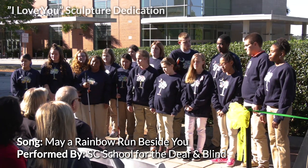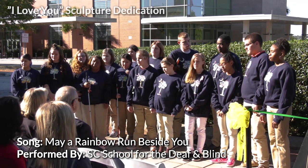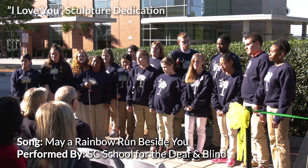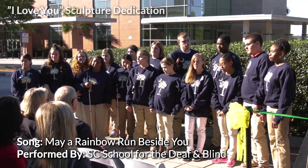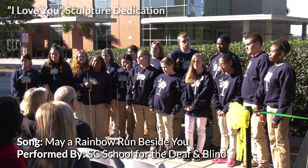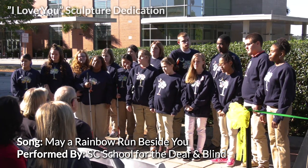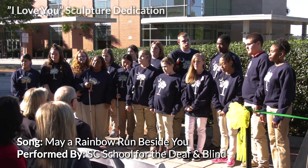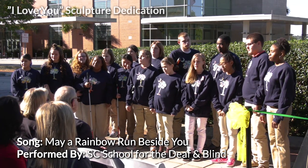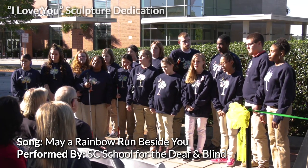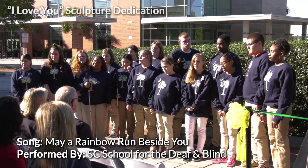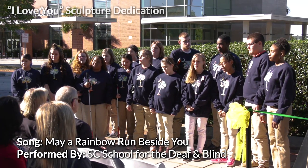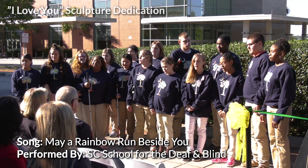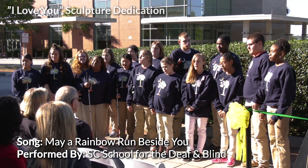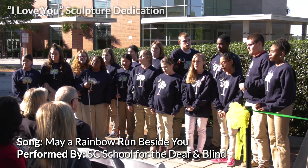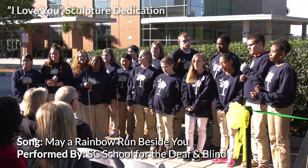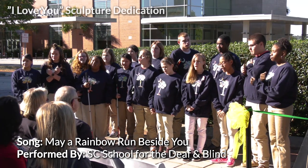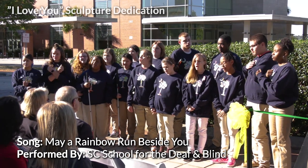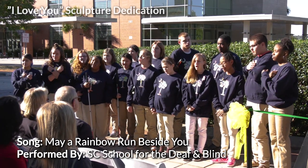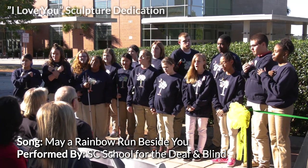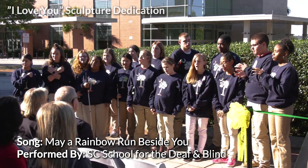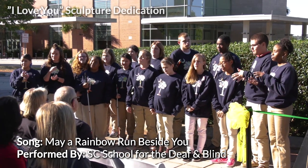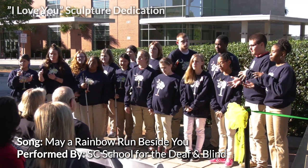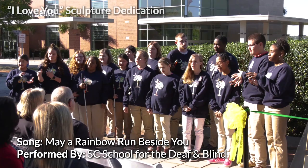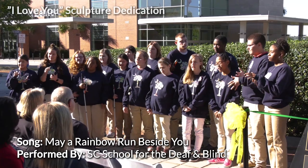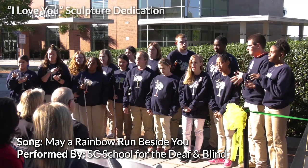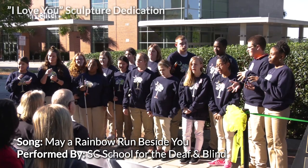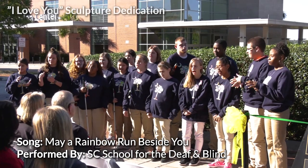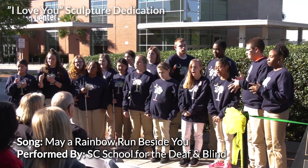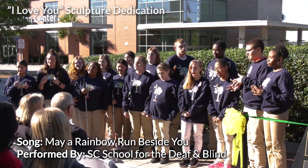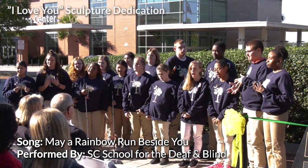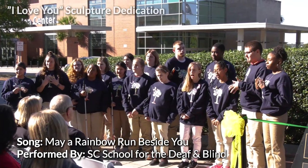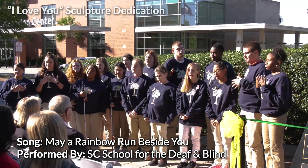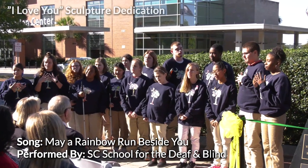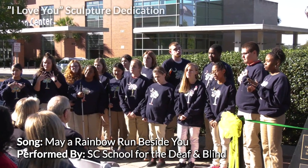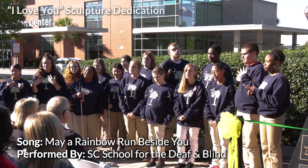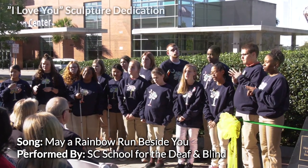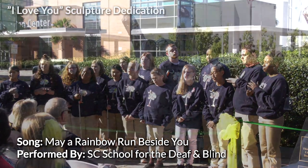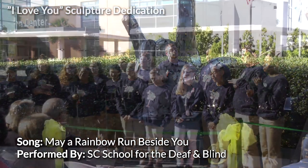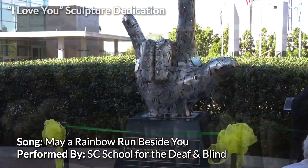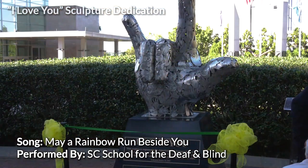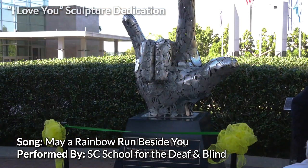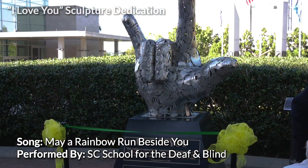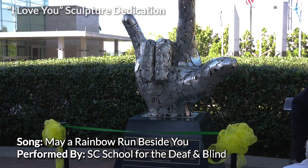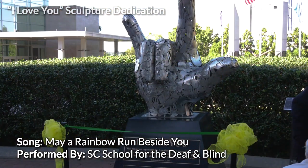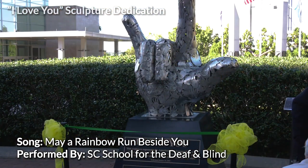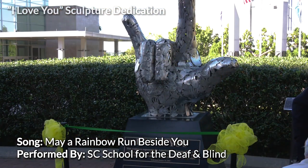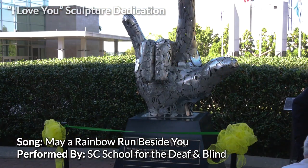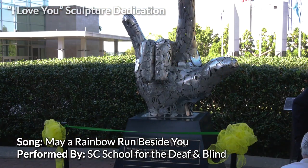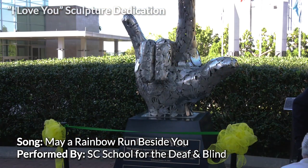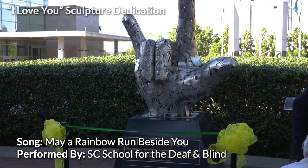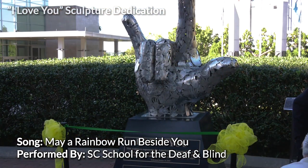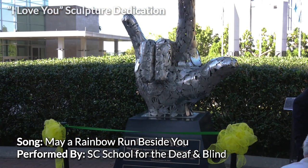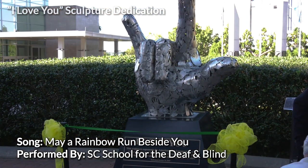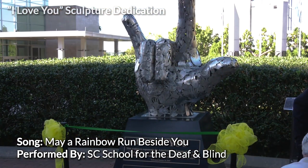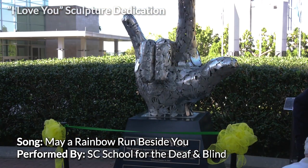When love and laughter light your days,